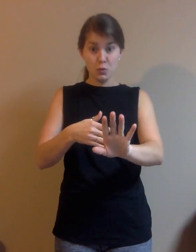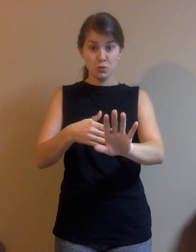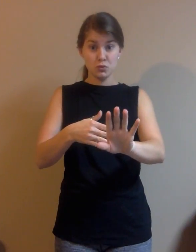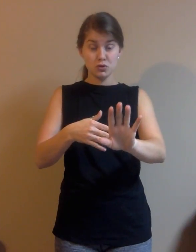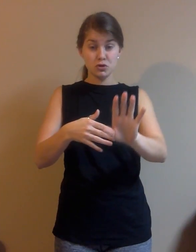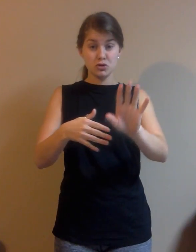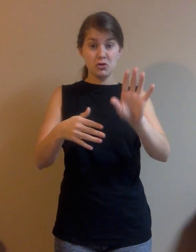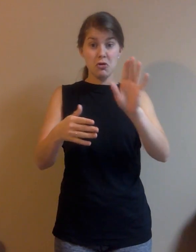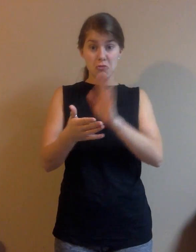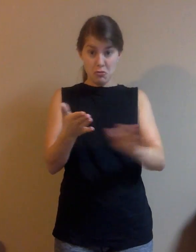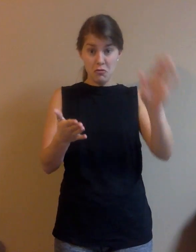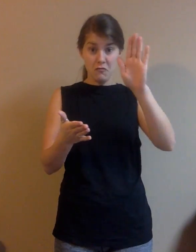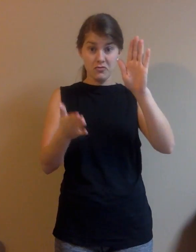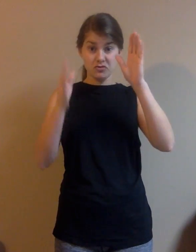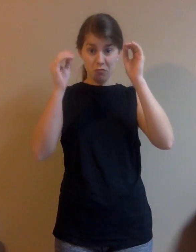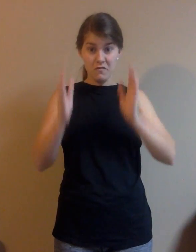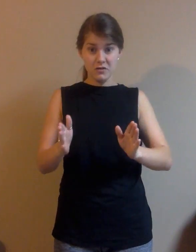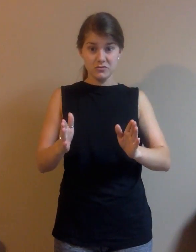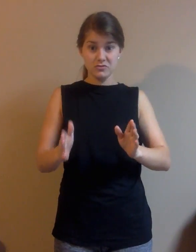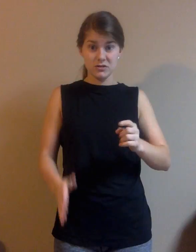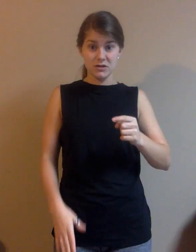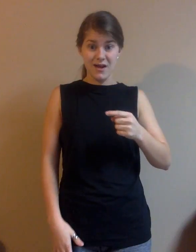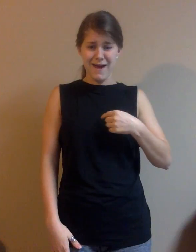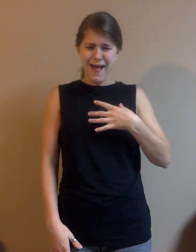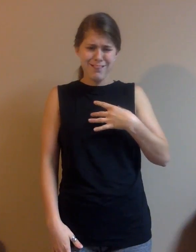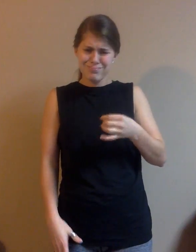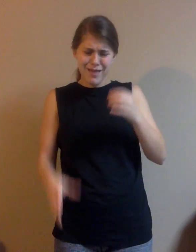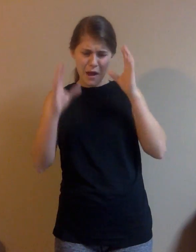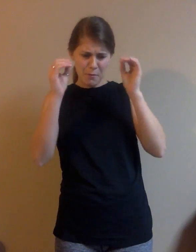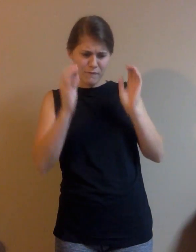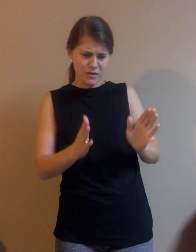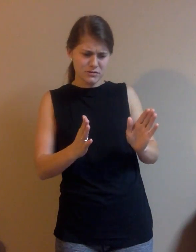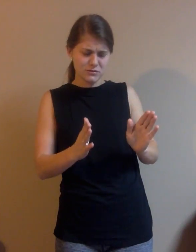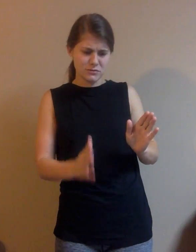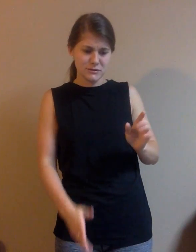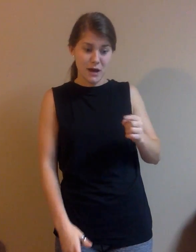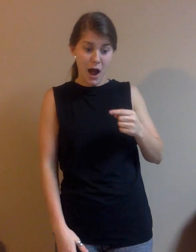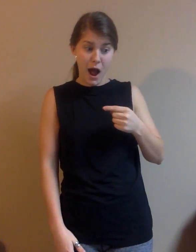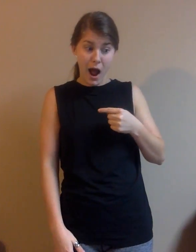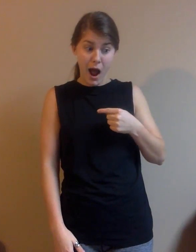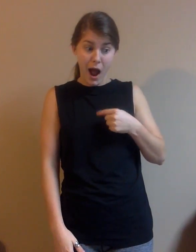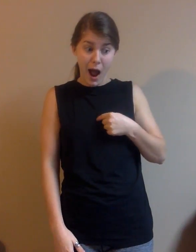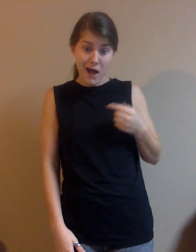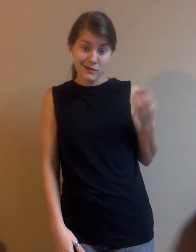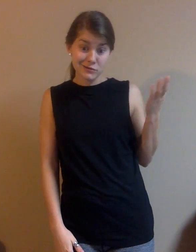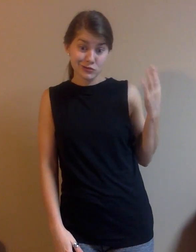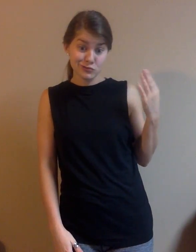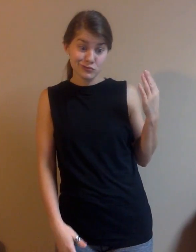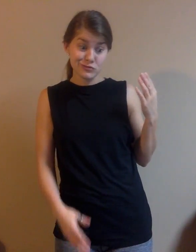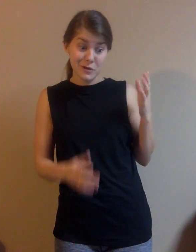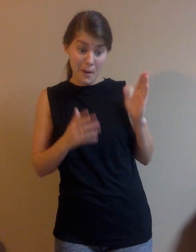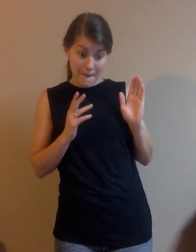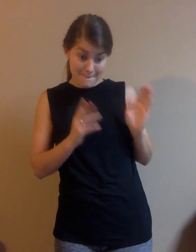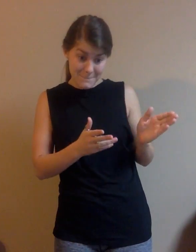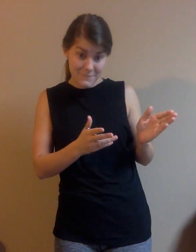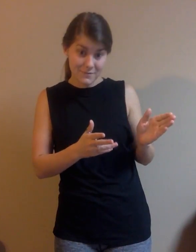And I like university professors, but, you know, we shouldn't hold them up as the high watermark of all human achievement. They're just a form of life.